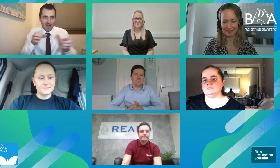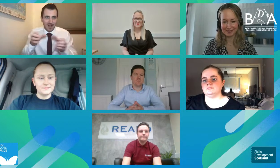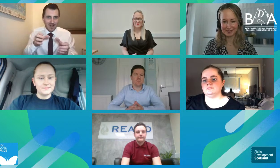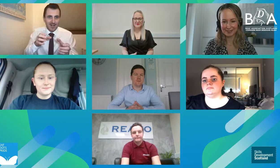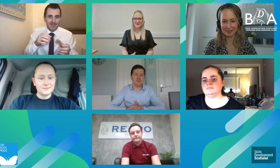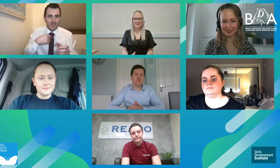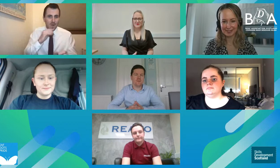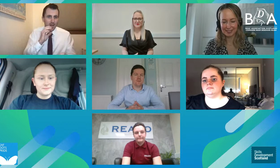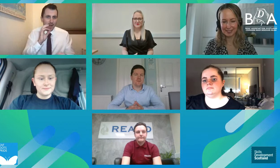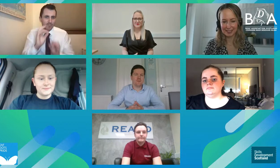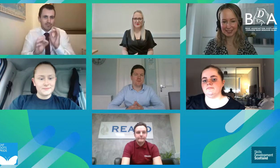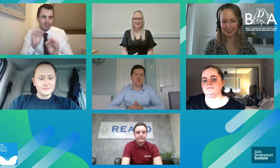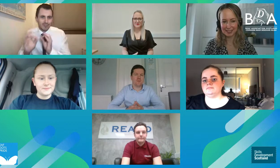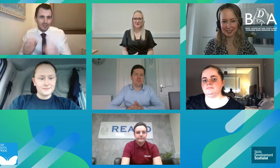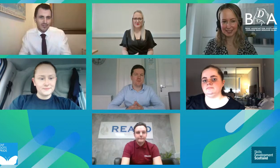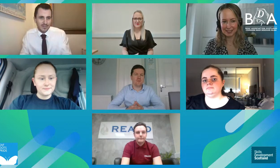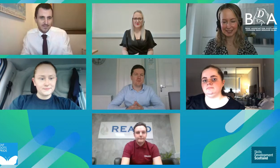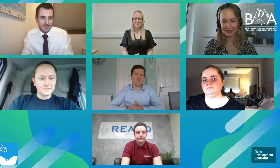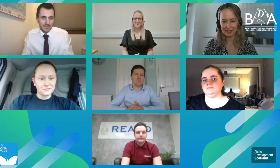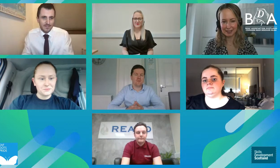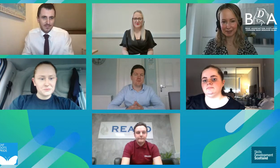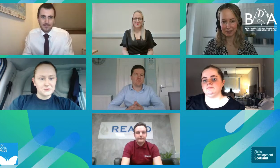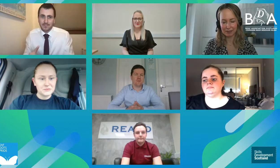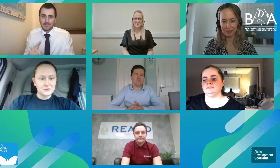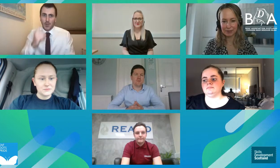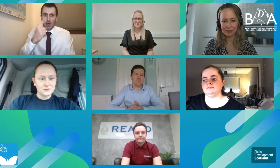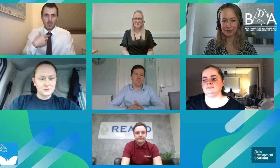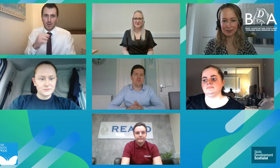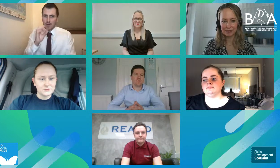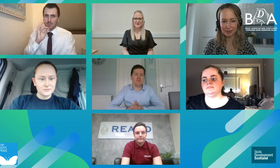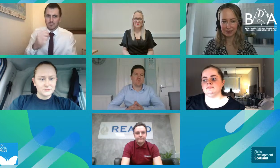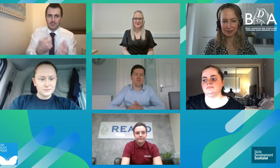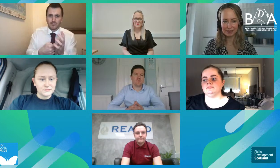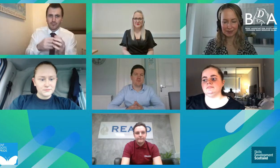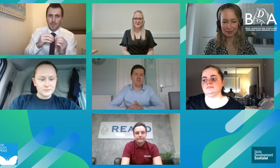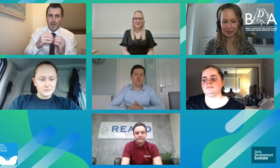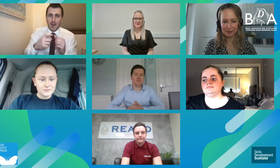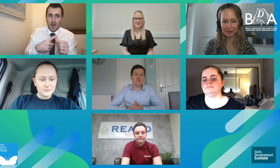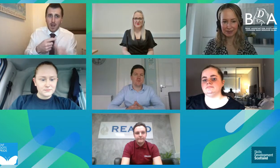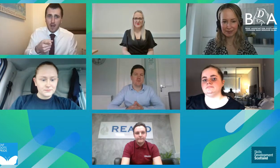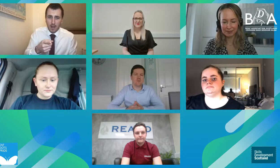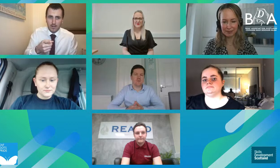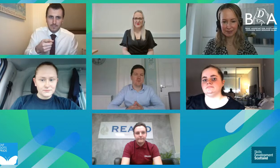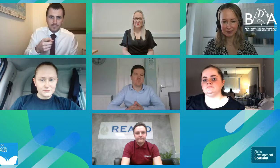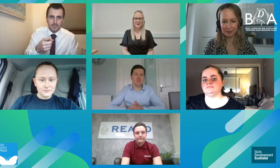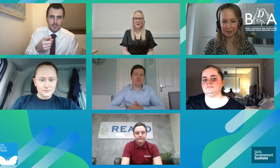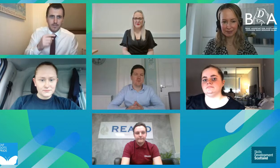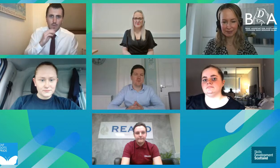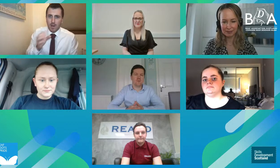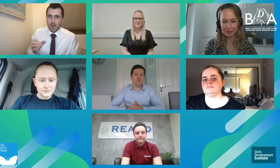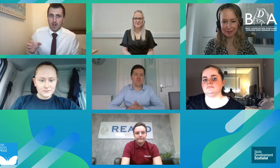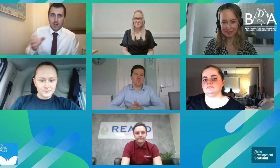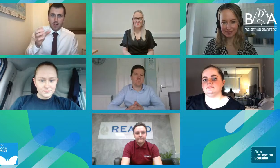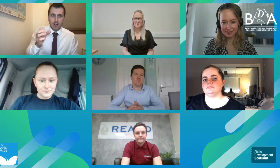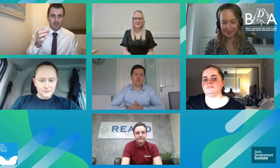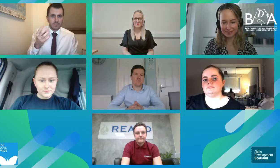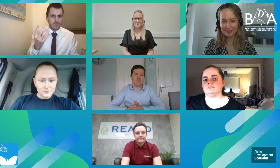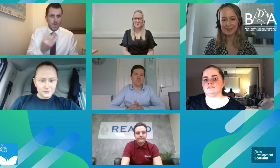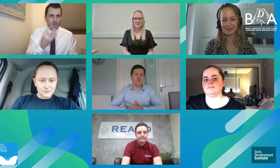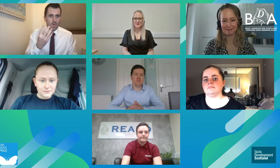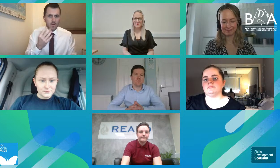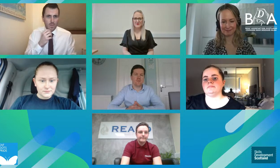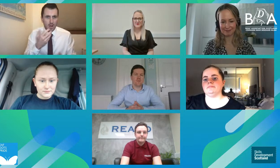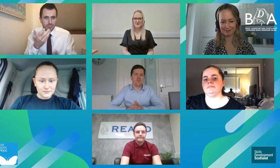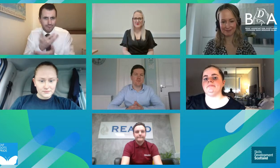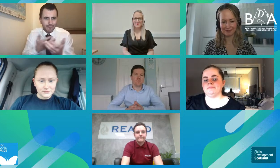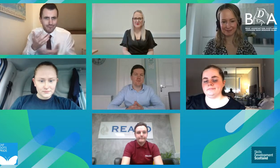So it's great to see everybody here. We have a variety of deaf role models here, and I think maybe what we'll do is begin with Rebecca, shall we?